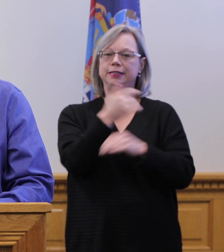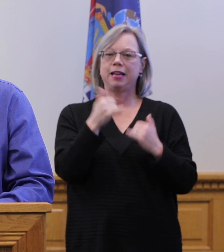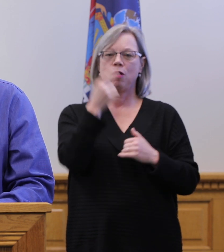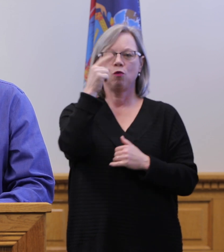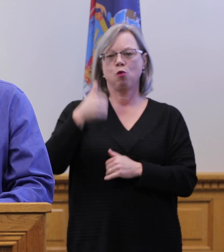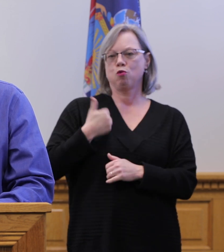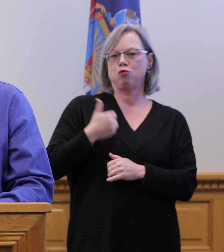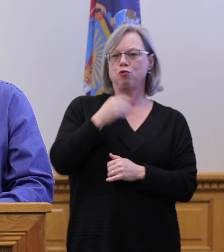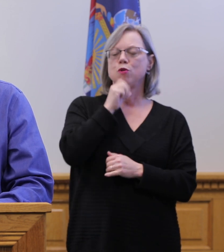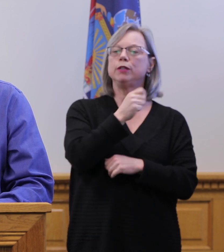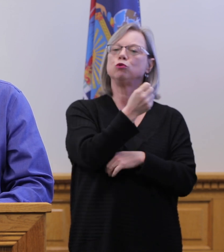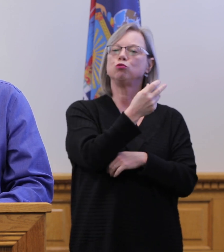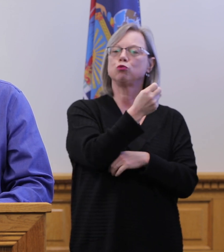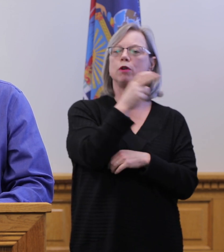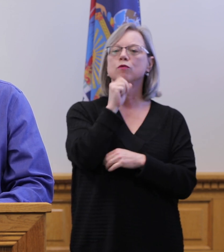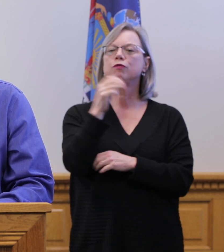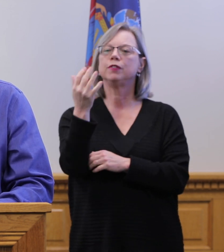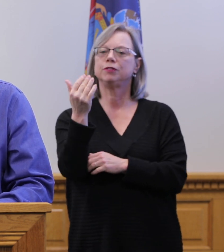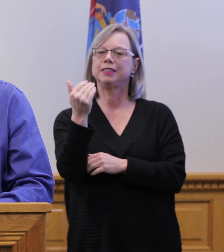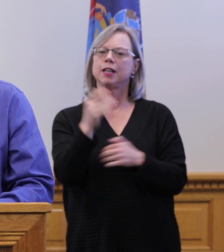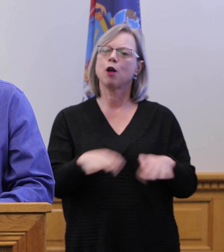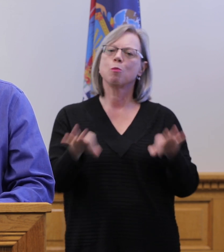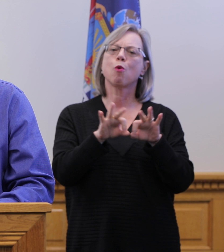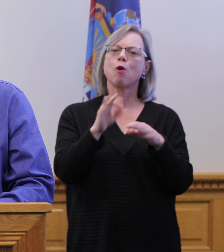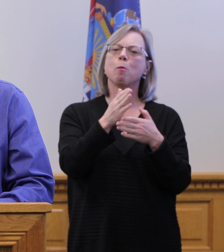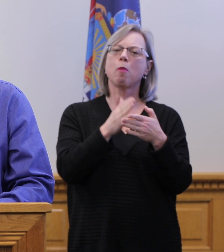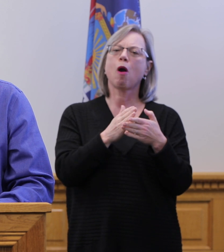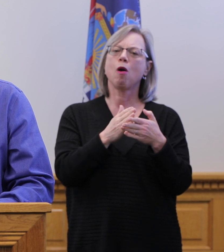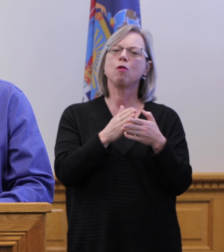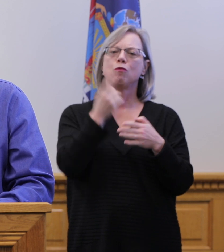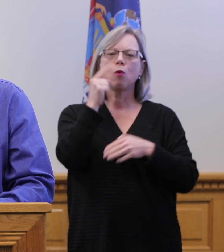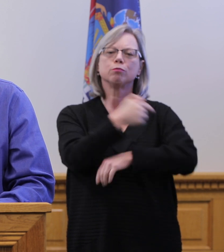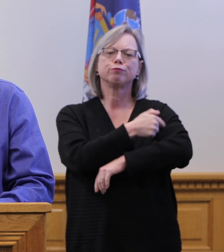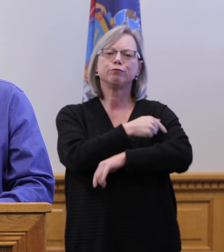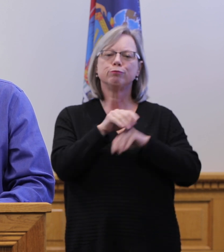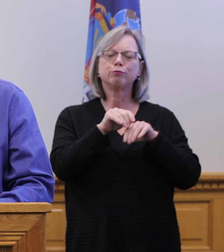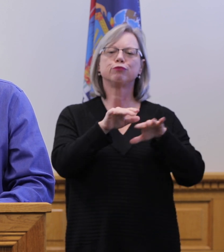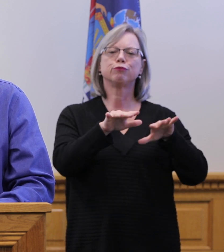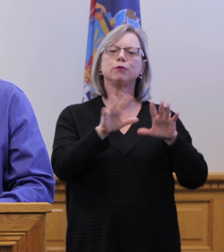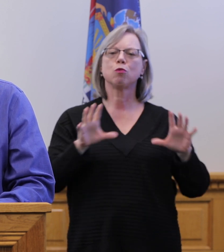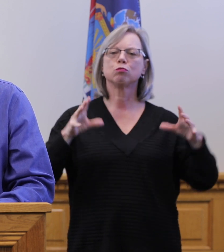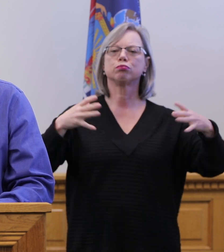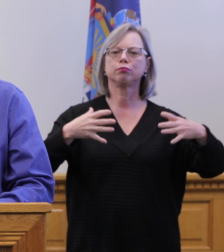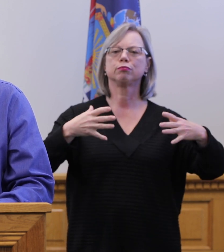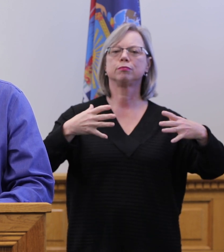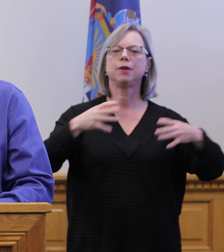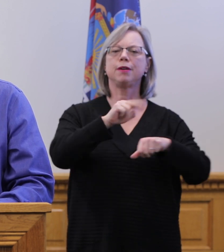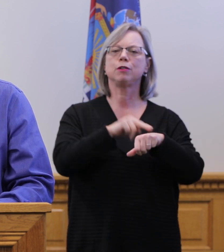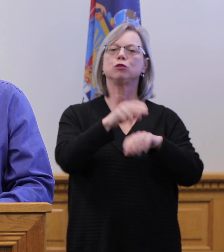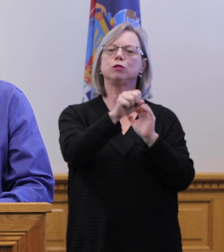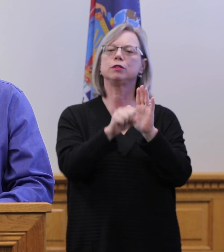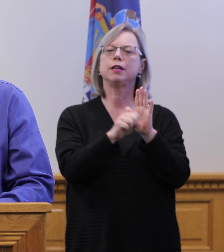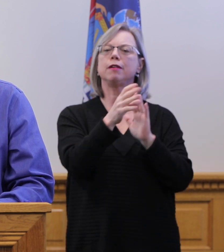15. This is an important step as we move towards achieving herd immunity. National, state, and local data all